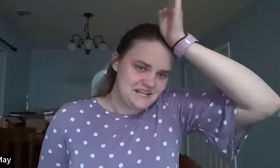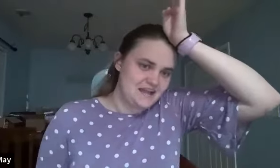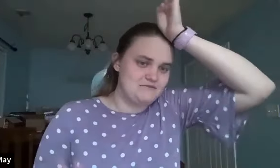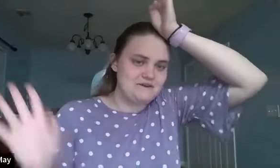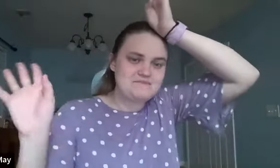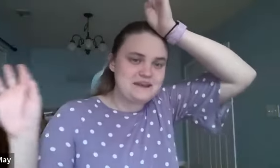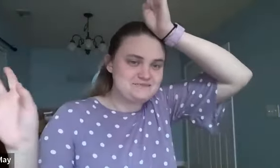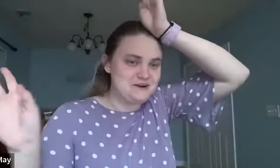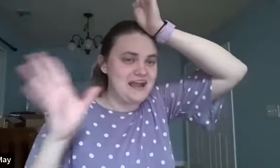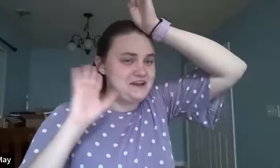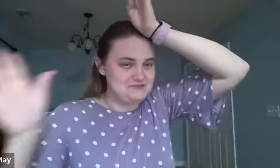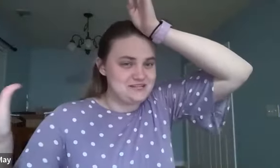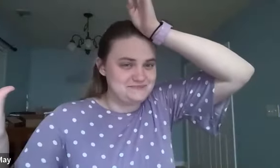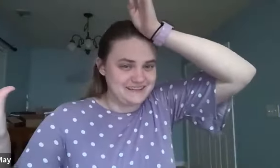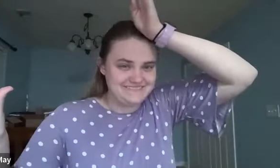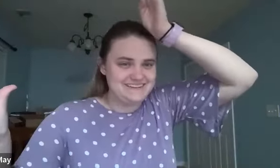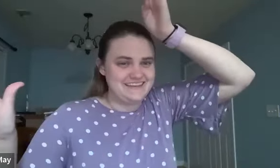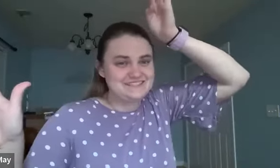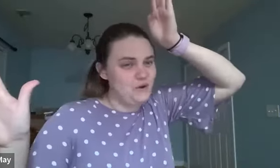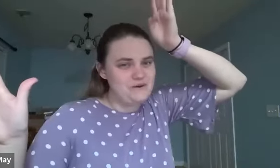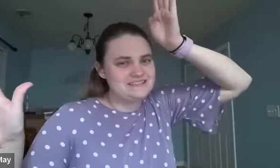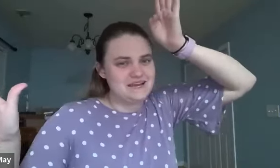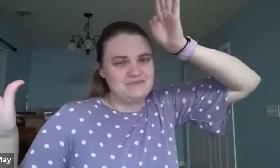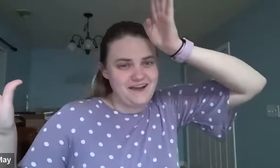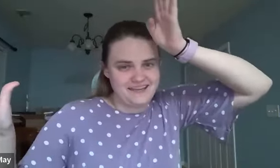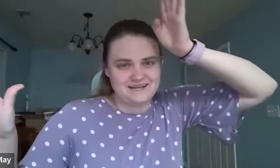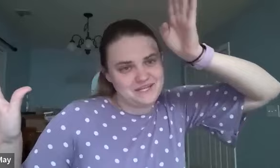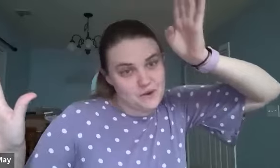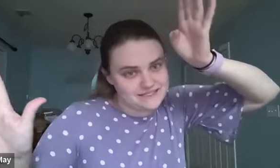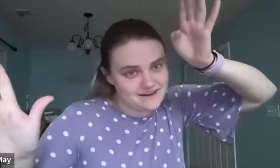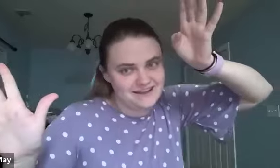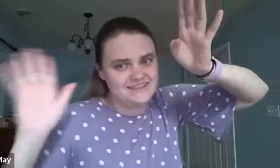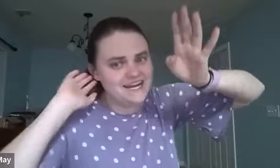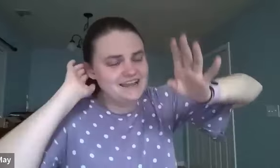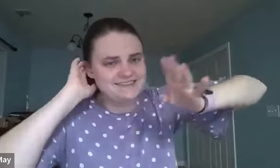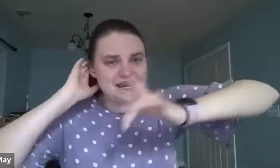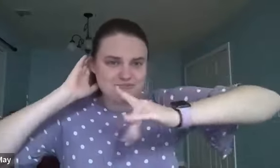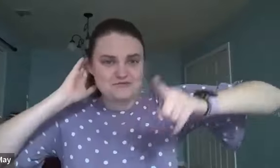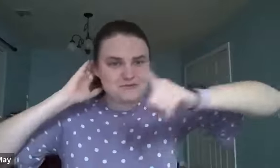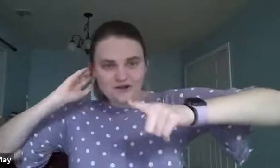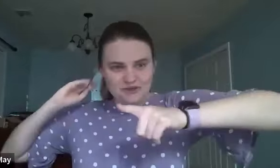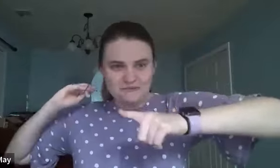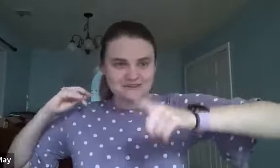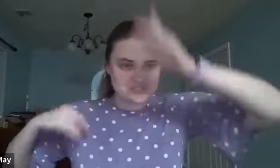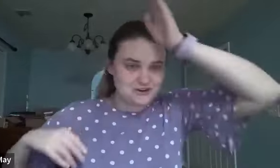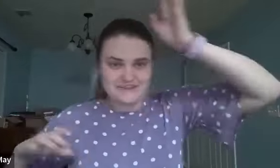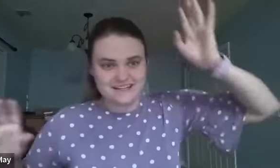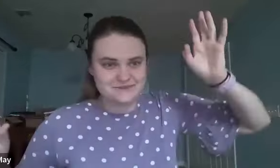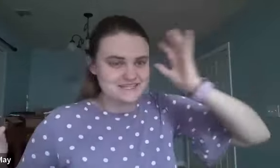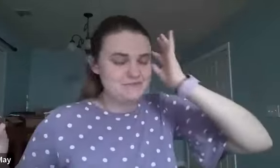I know, very random one. I know, trust me. The kids always think I'm lying and I'm like, no, it's not. And then I prove them wrong with all my little shark facts because I've been